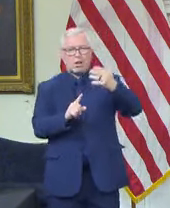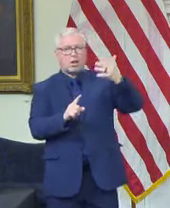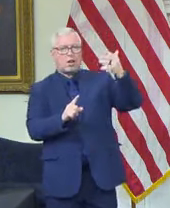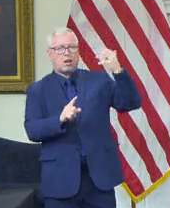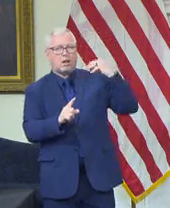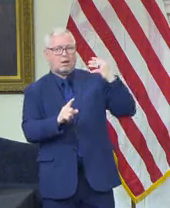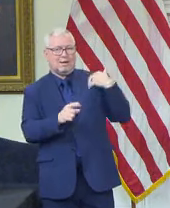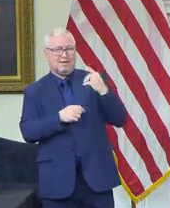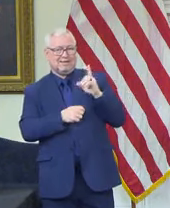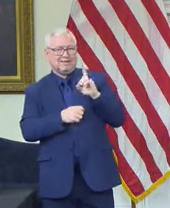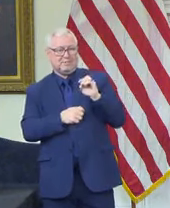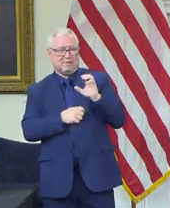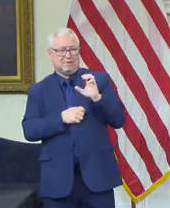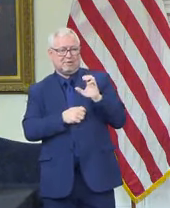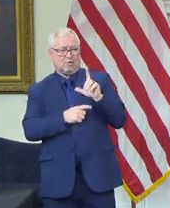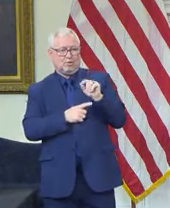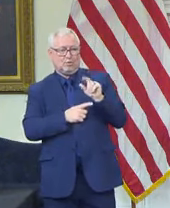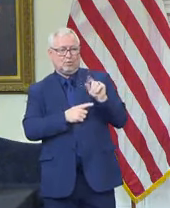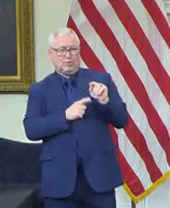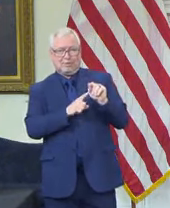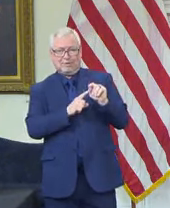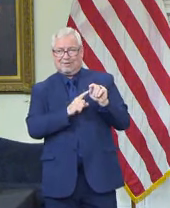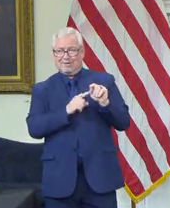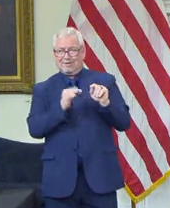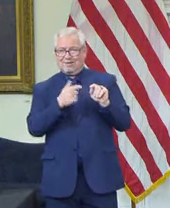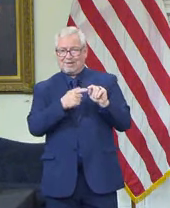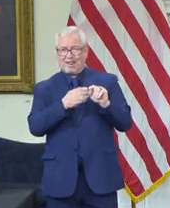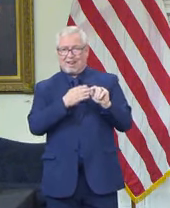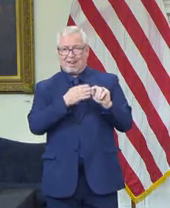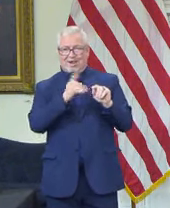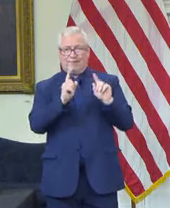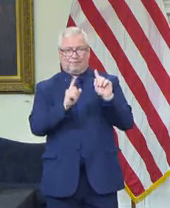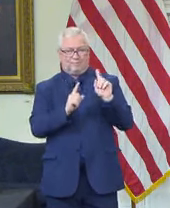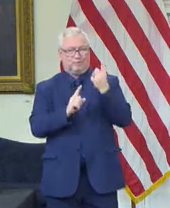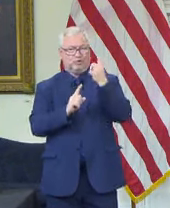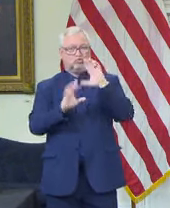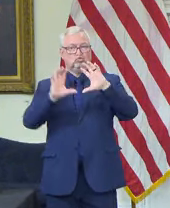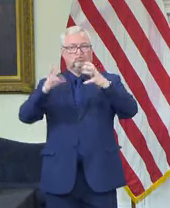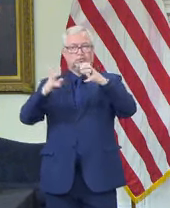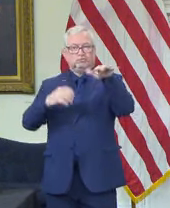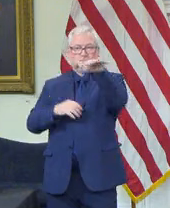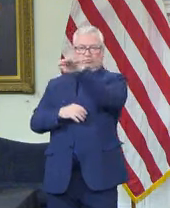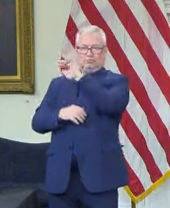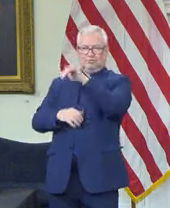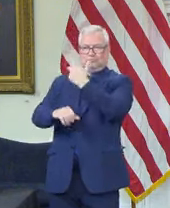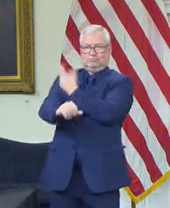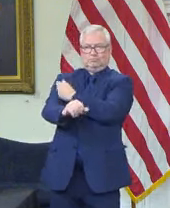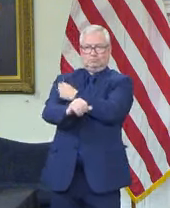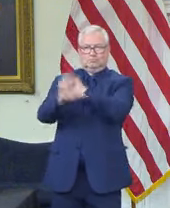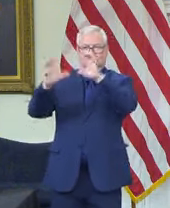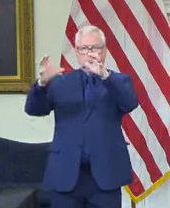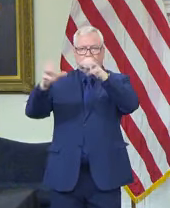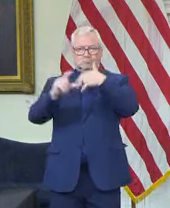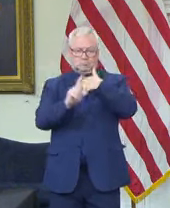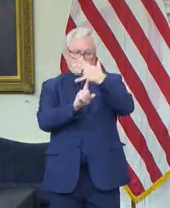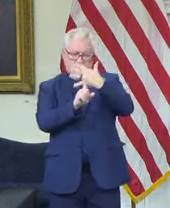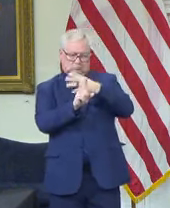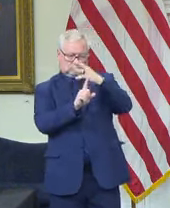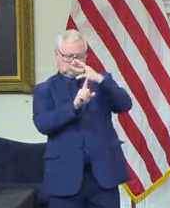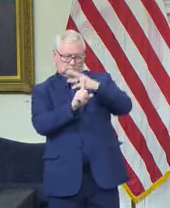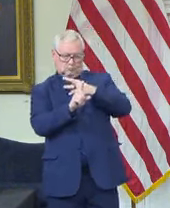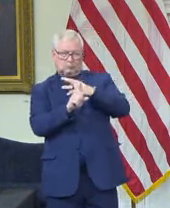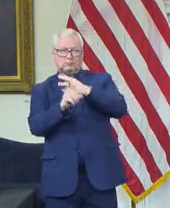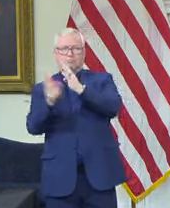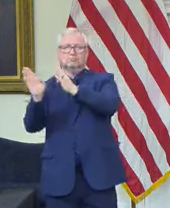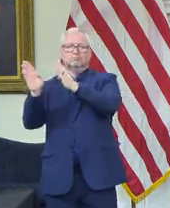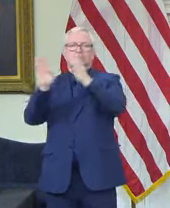time we got further along, after 5 or 6 months, you start to see some waning immunity. With our most vulnerable folks, it had been, in